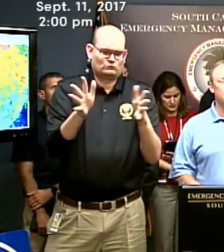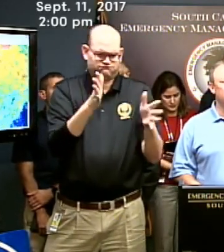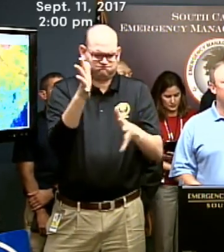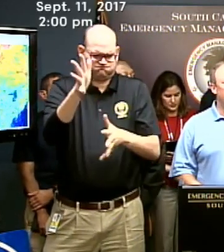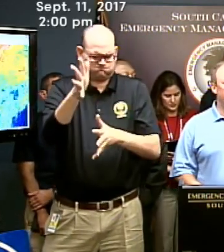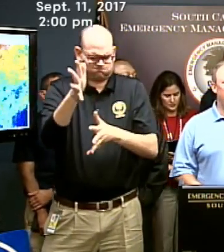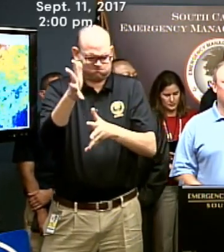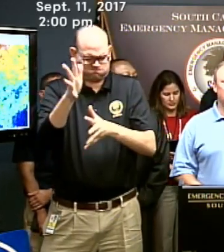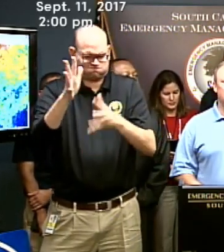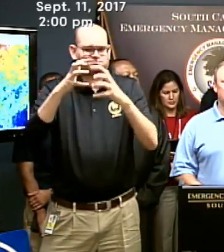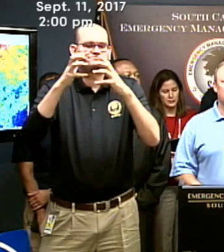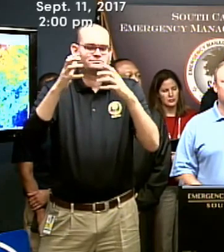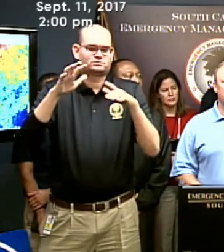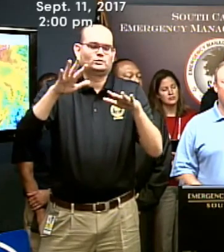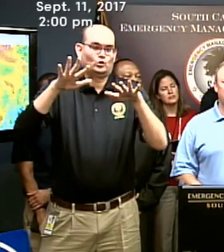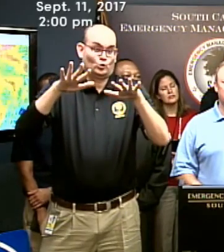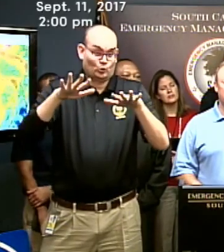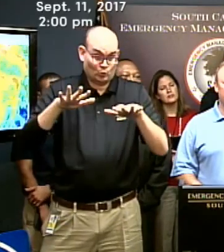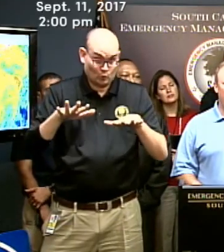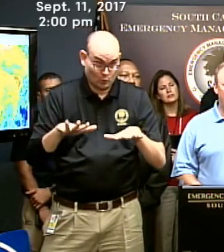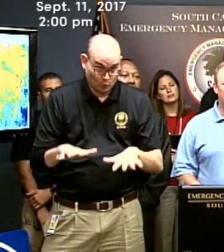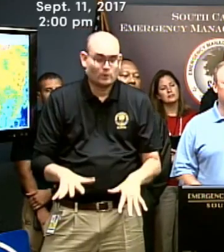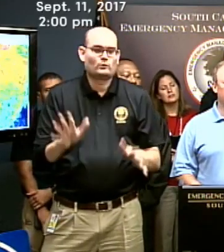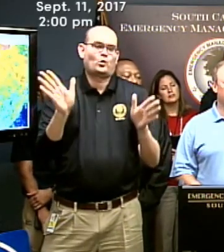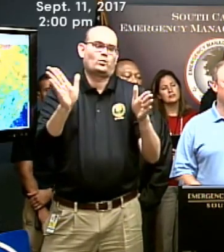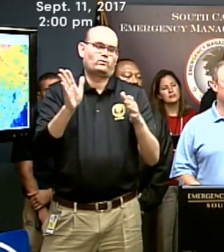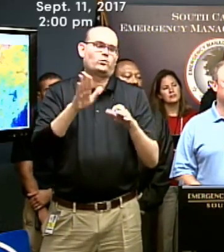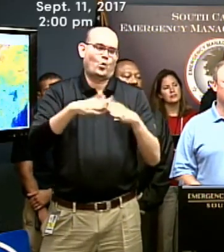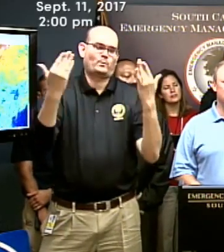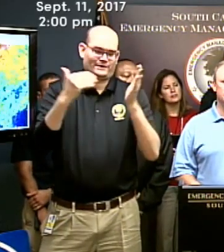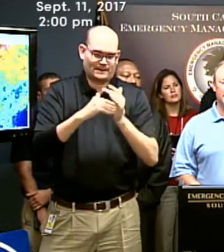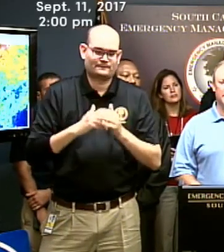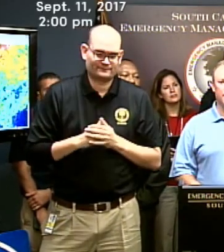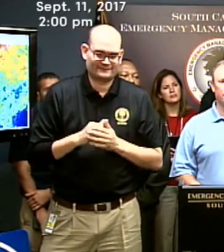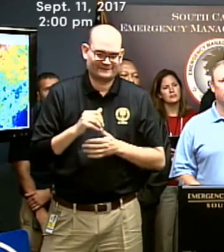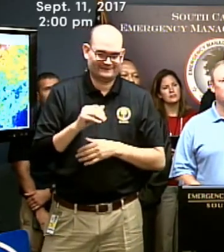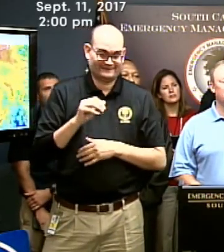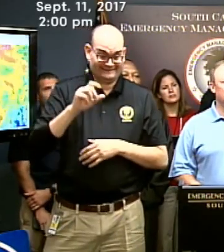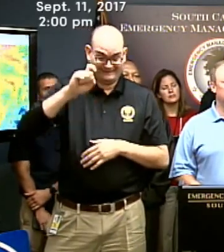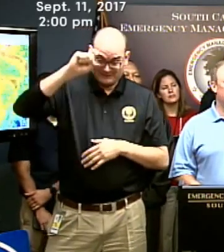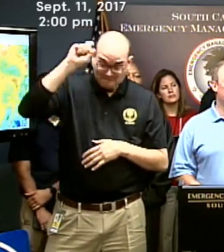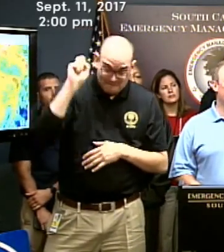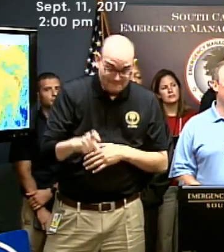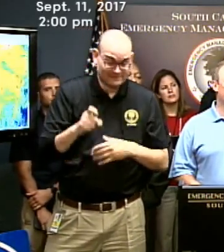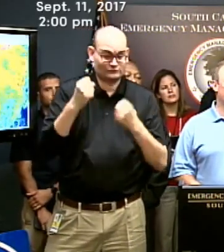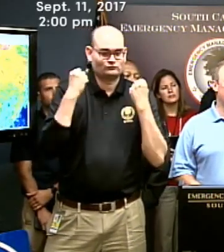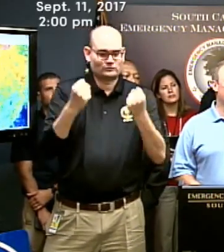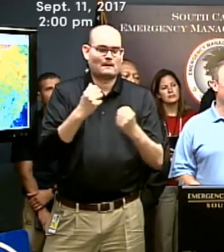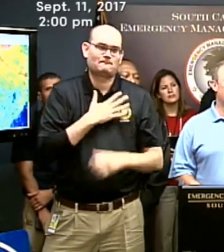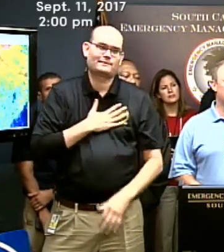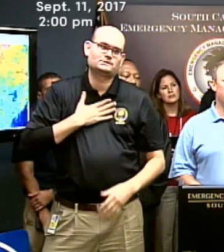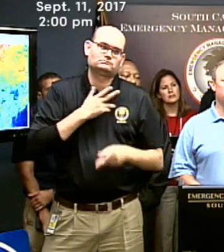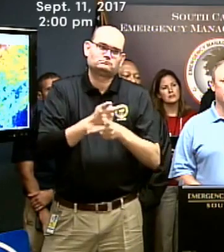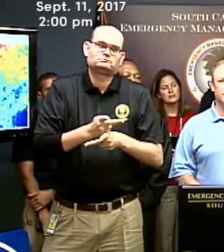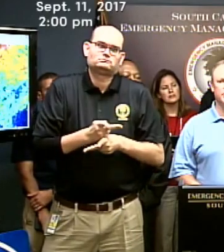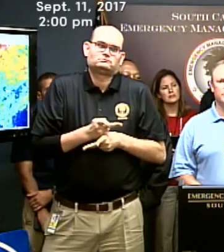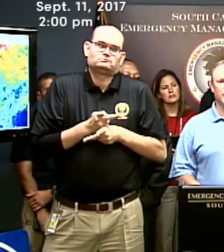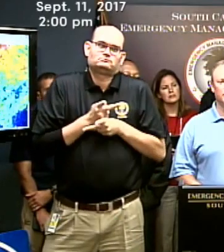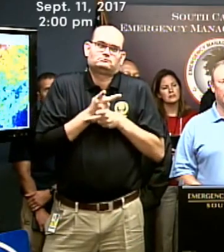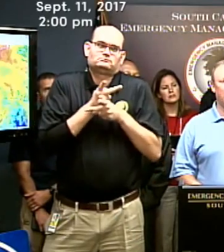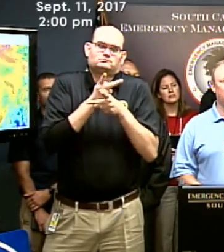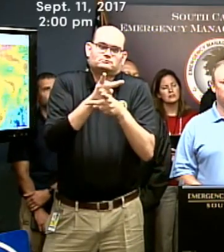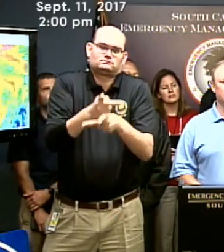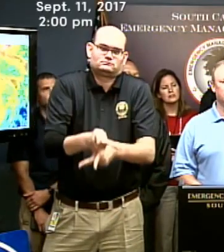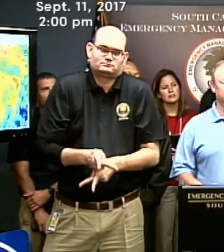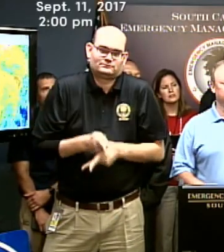down. And finally, drivers, if you have to be on the roads, please be careful, especially on those exposed roadway and bridges